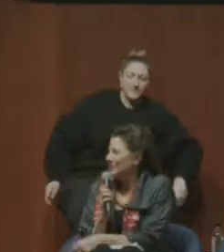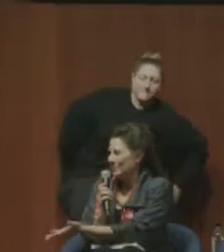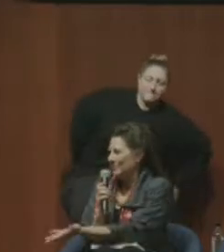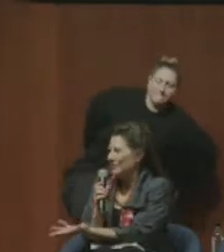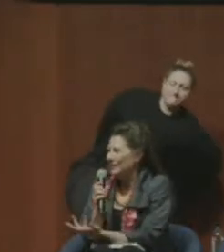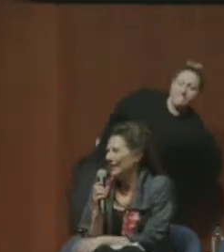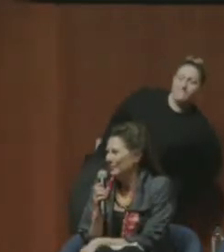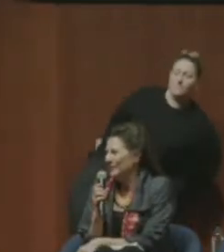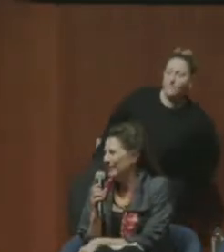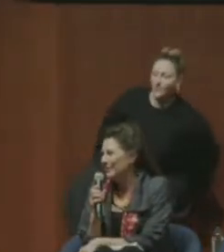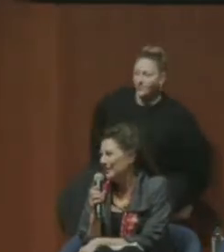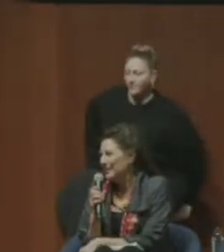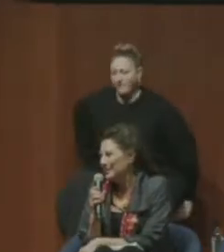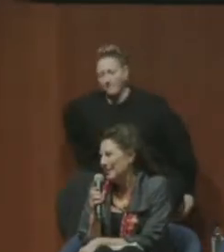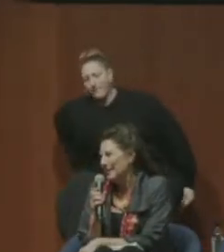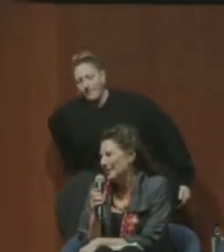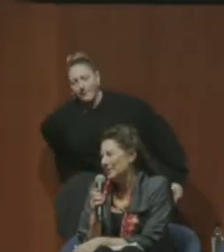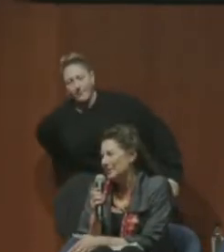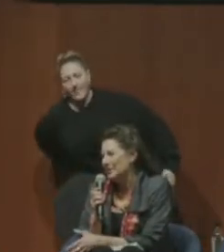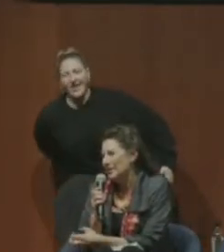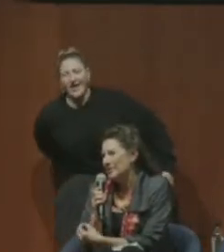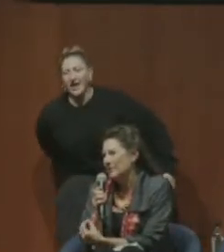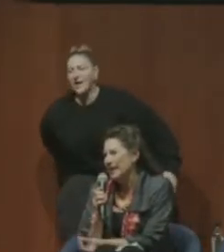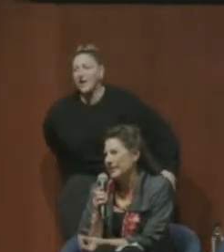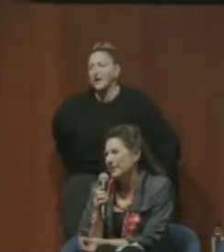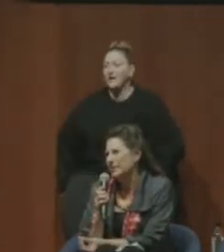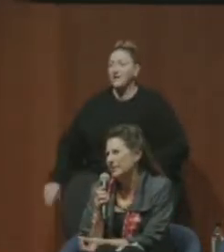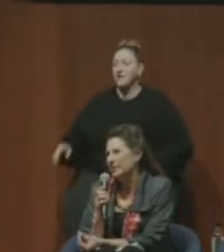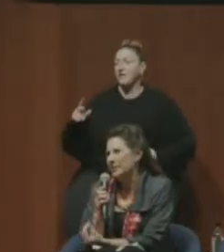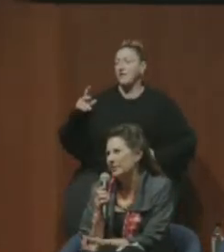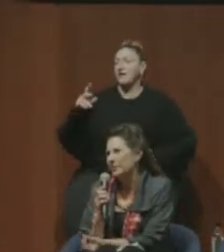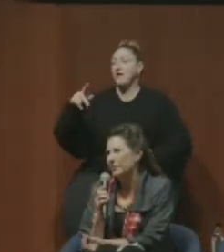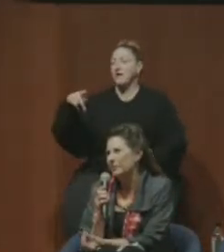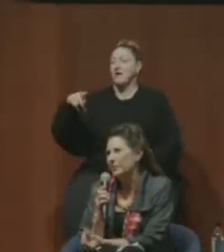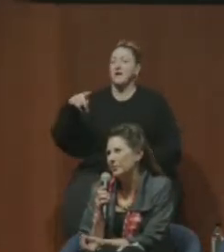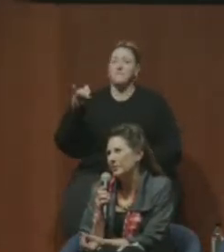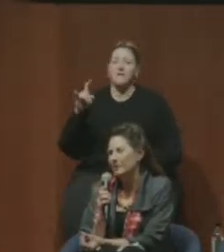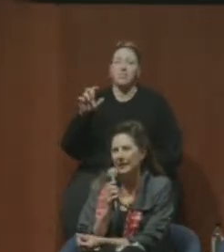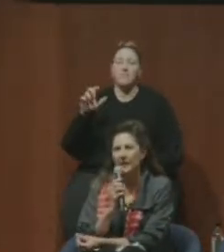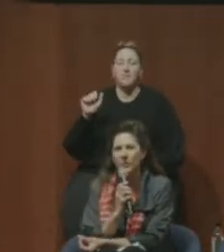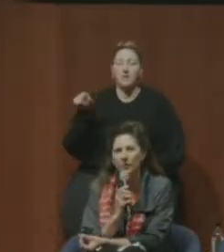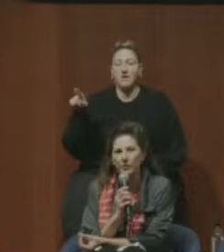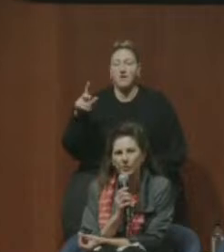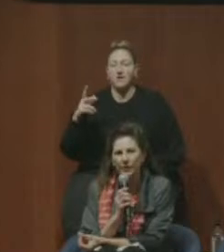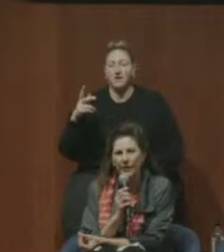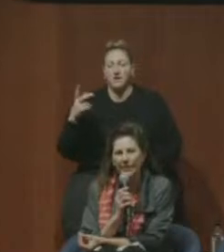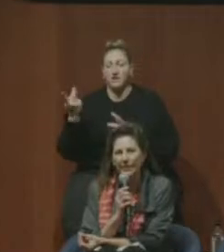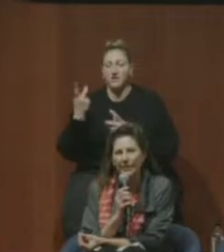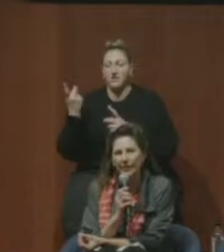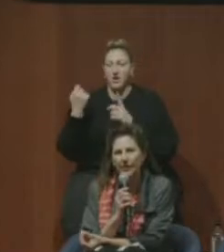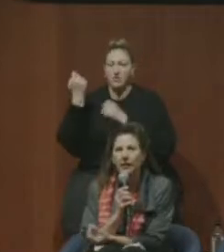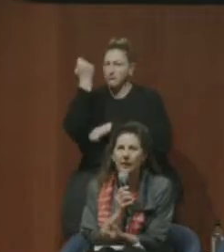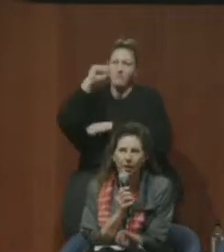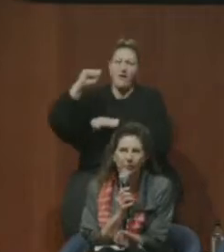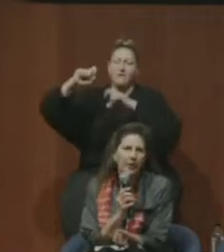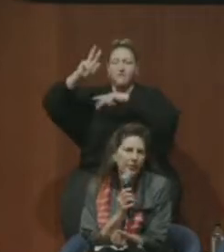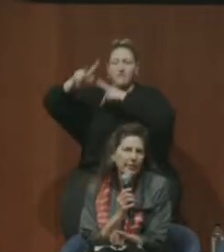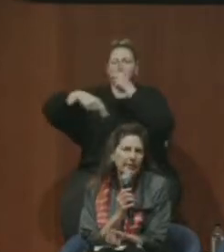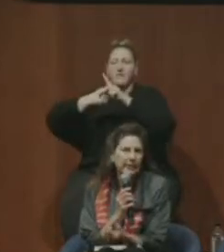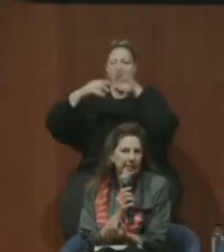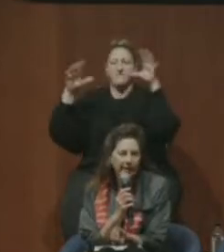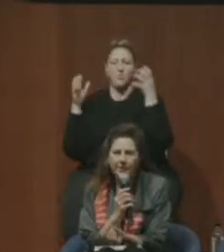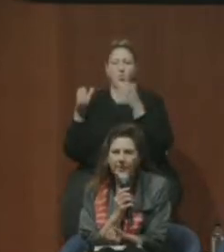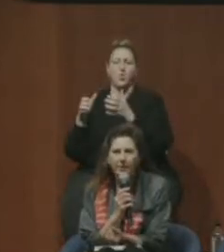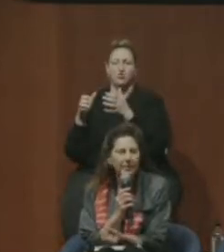I mean, Premla and I have been in conversation about this, the radical transformative roots of domestic worker organizing are